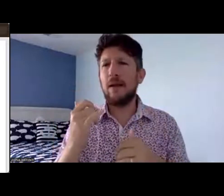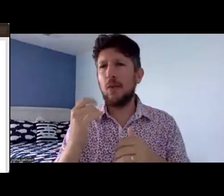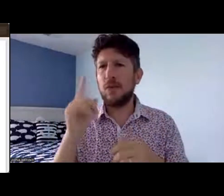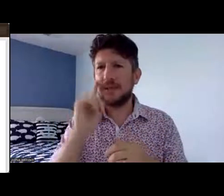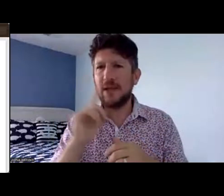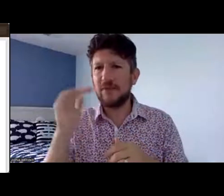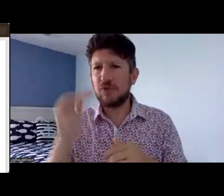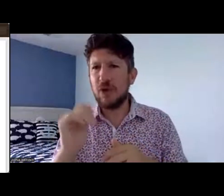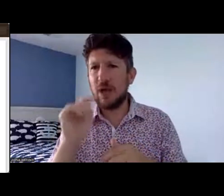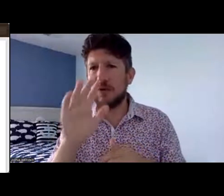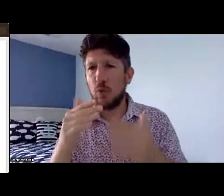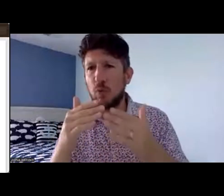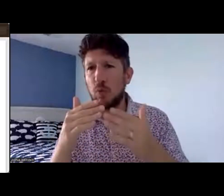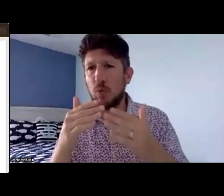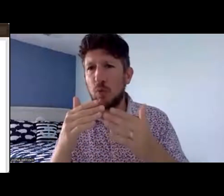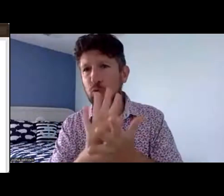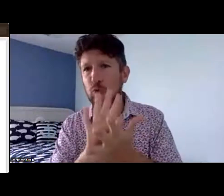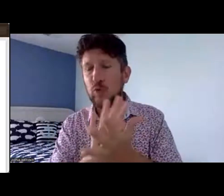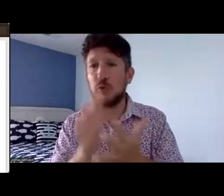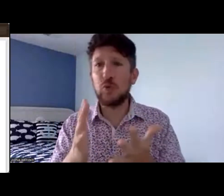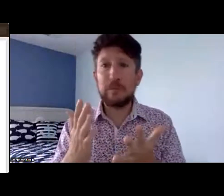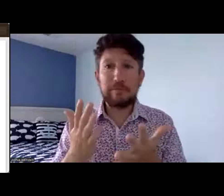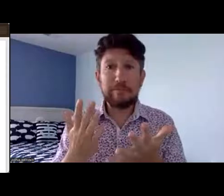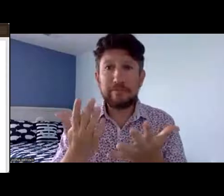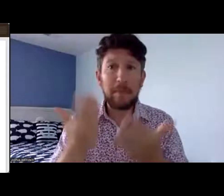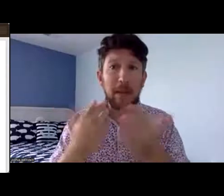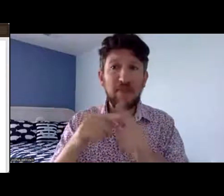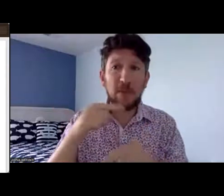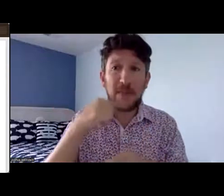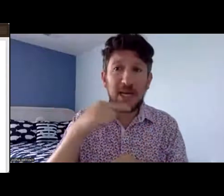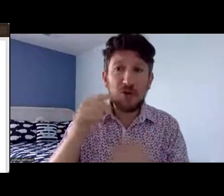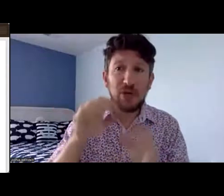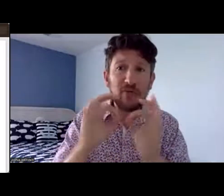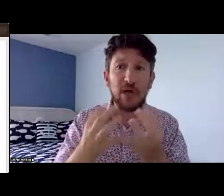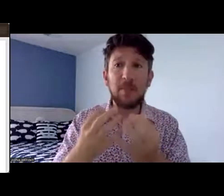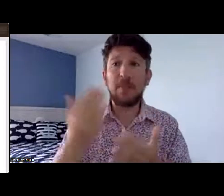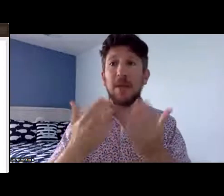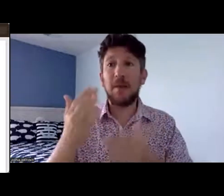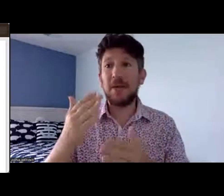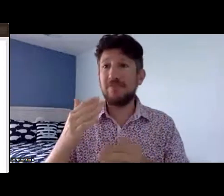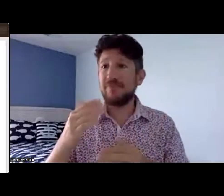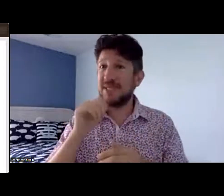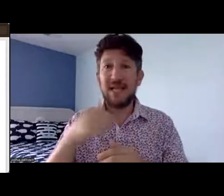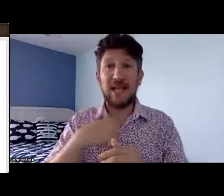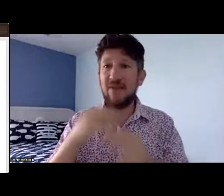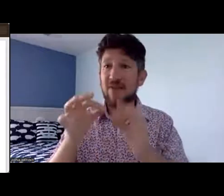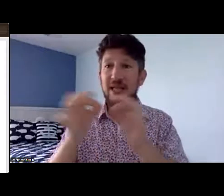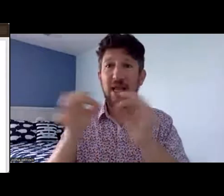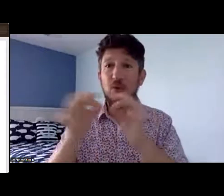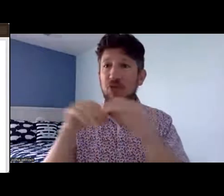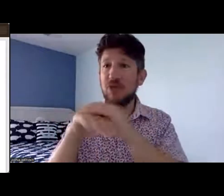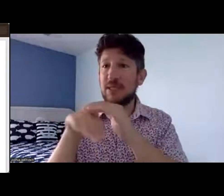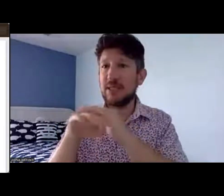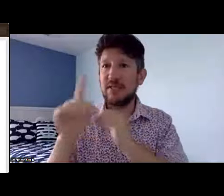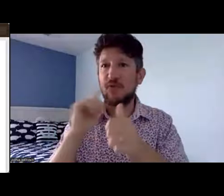or beyond grade level, that's something we often see, that deaf children of deaf parents read